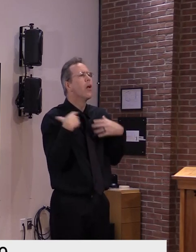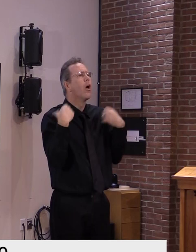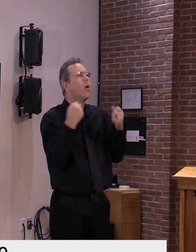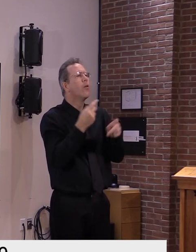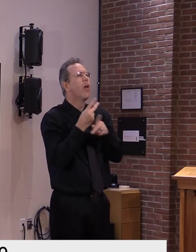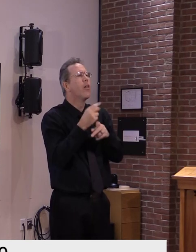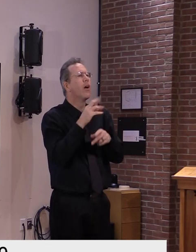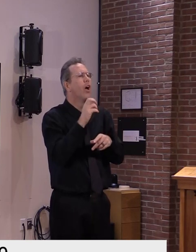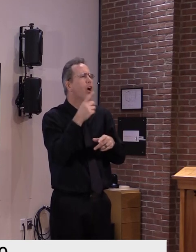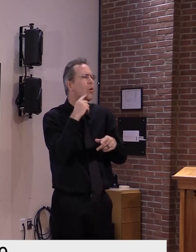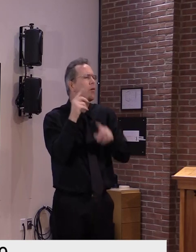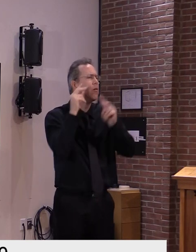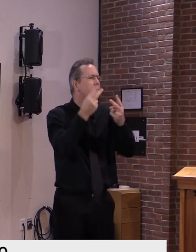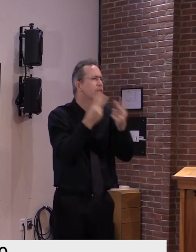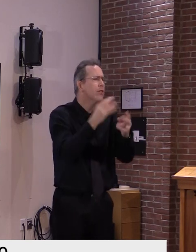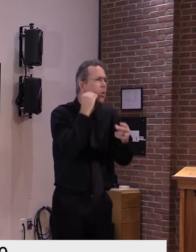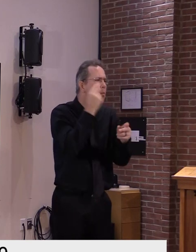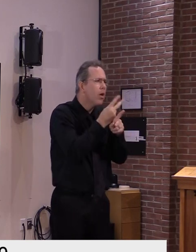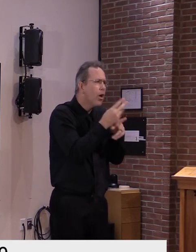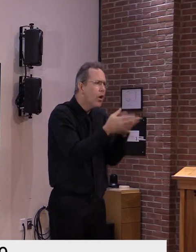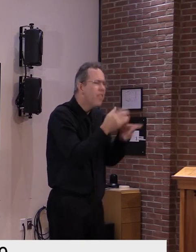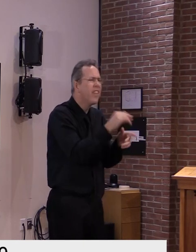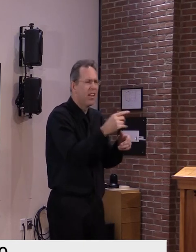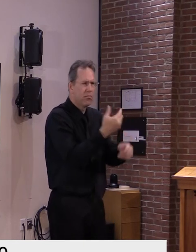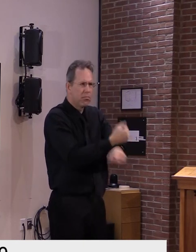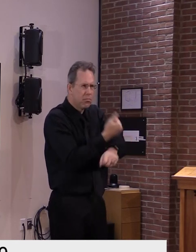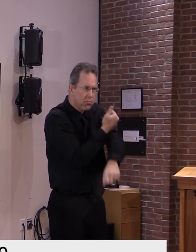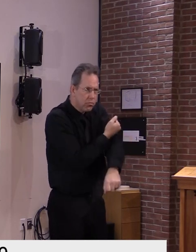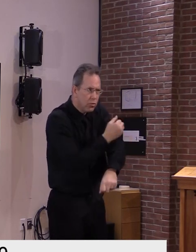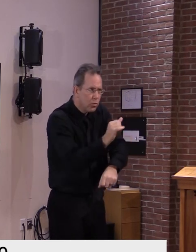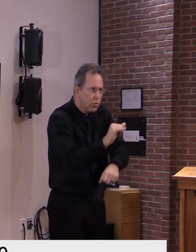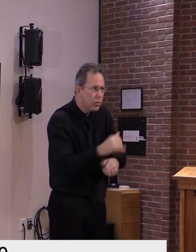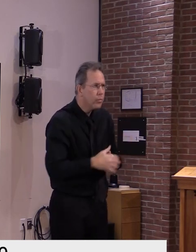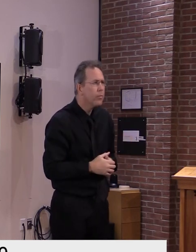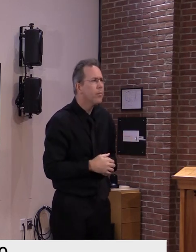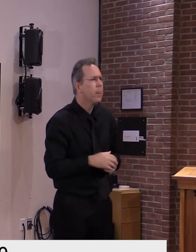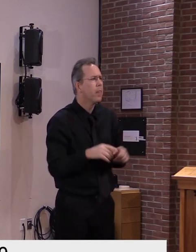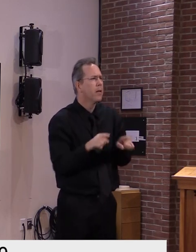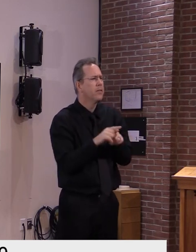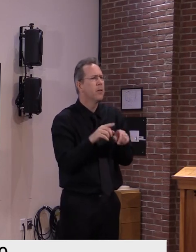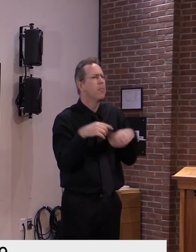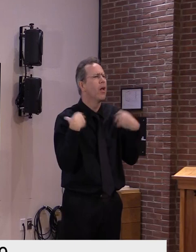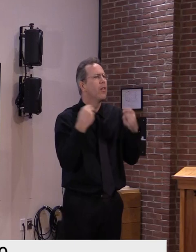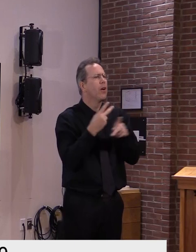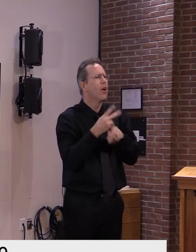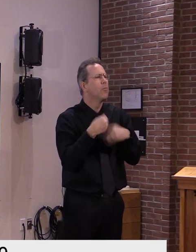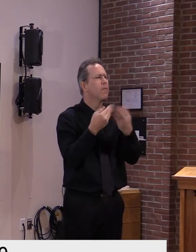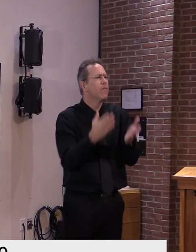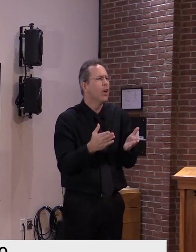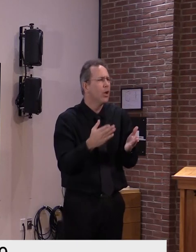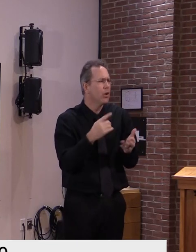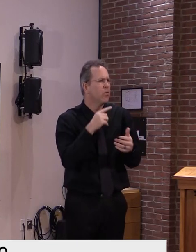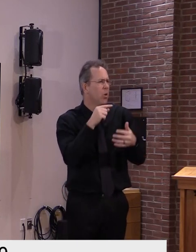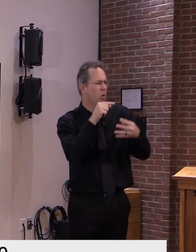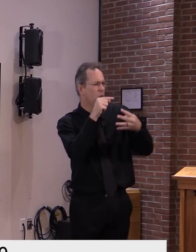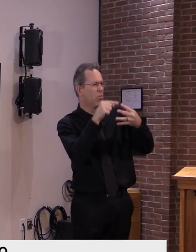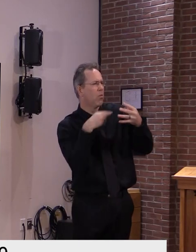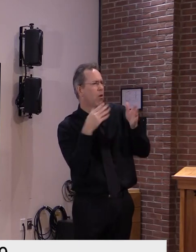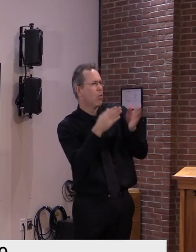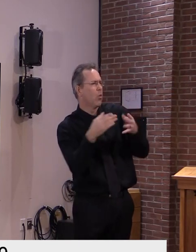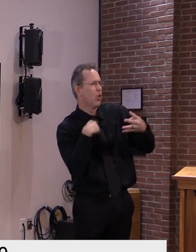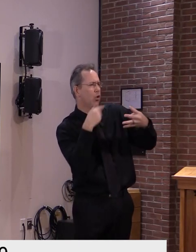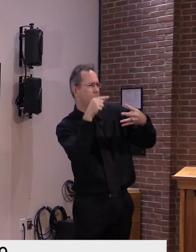risk, other health care providers staff who have patient contact. We will publish that information in an